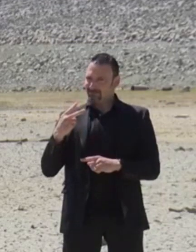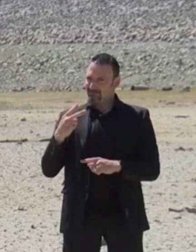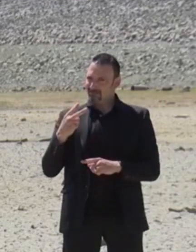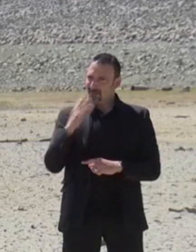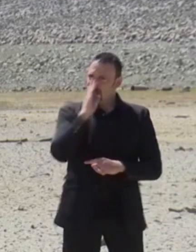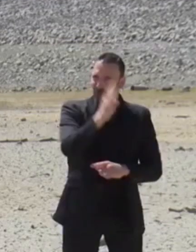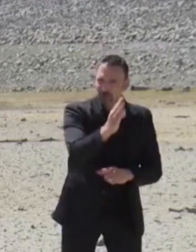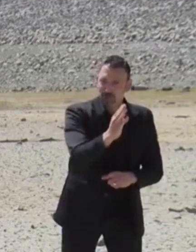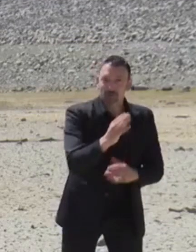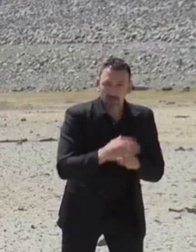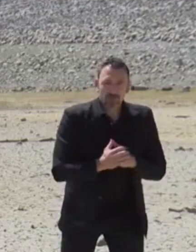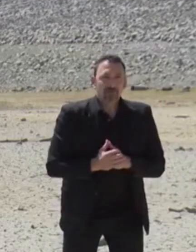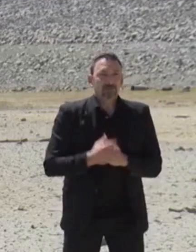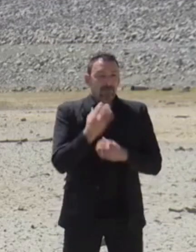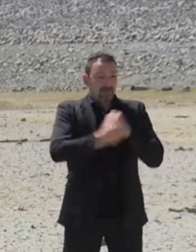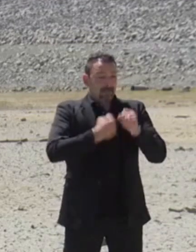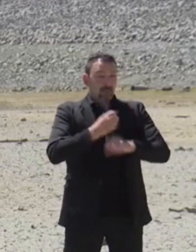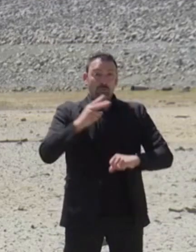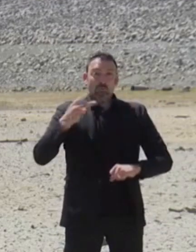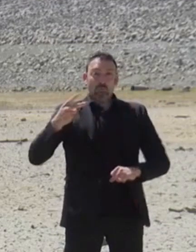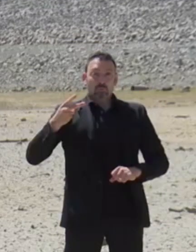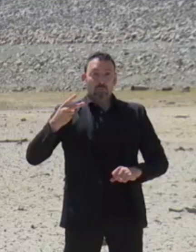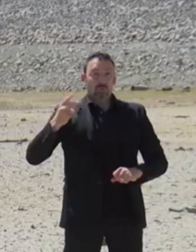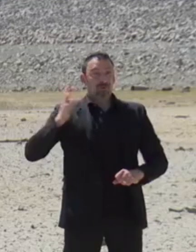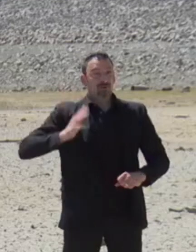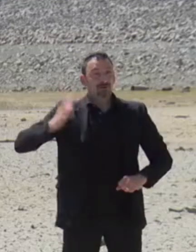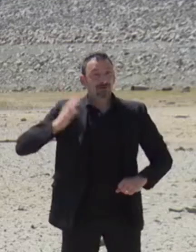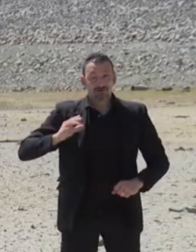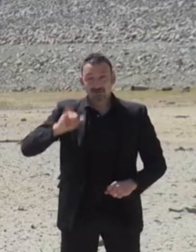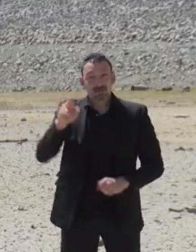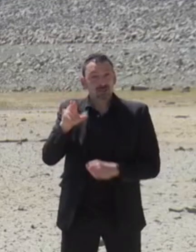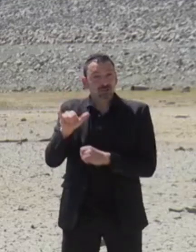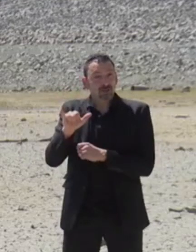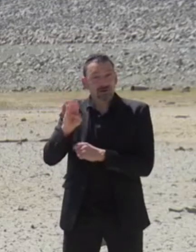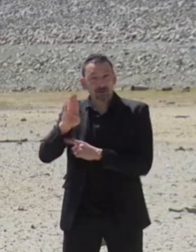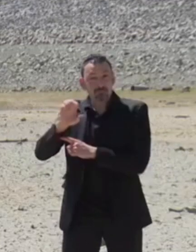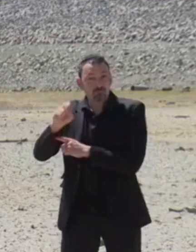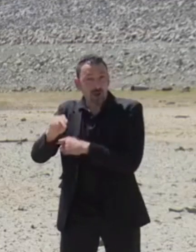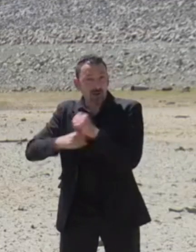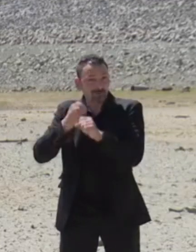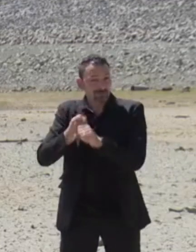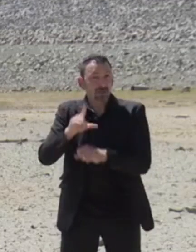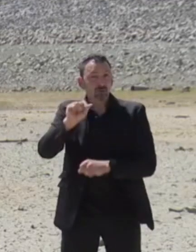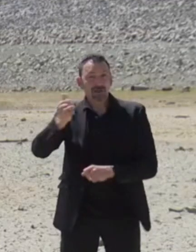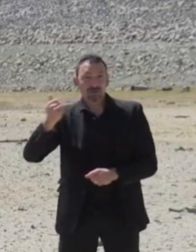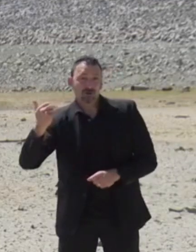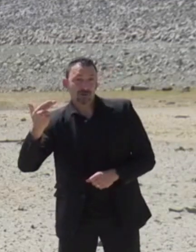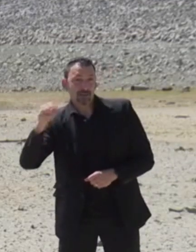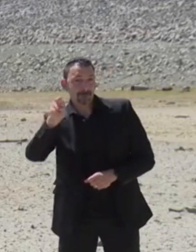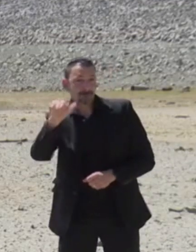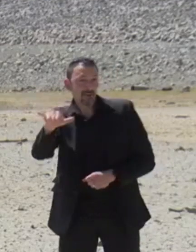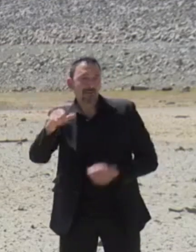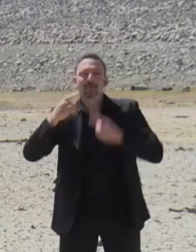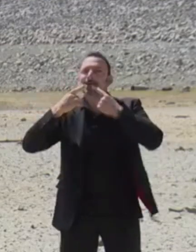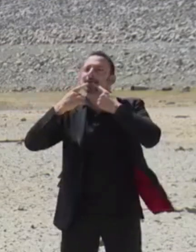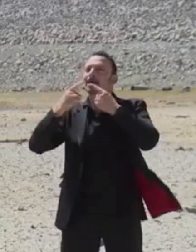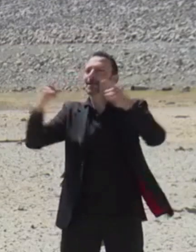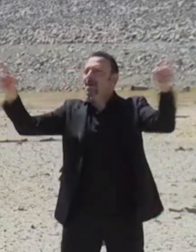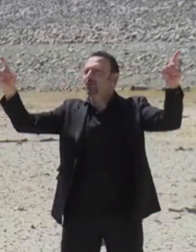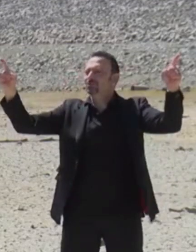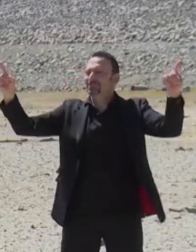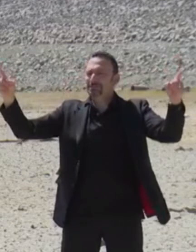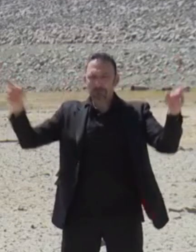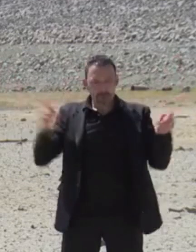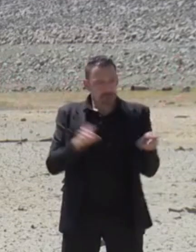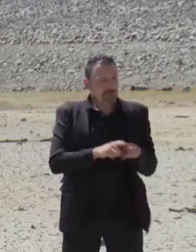was year 2 that then Governor Jerry Brown in 2013 in May announced a similar